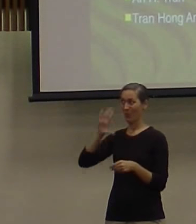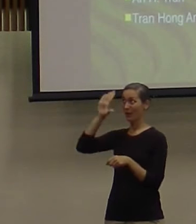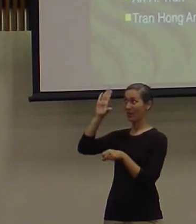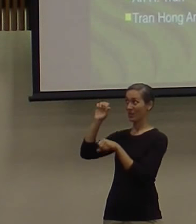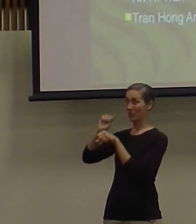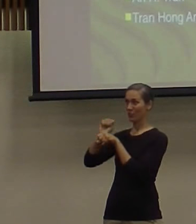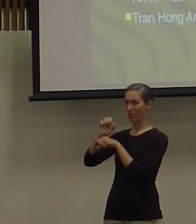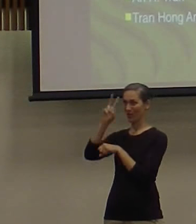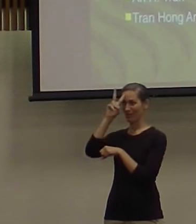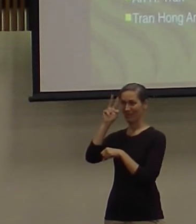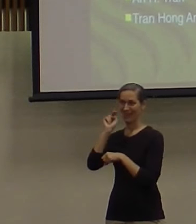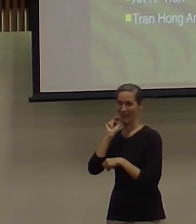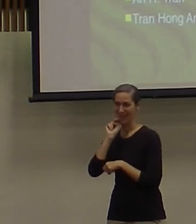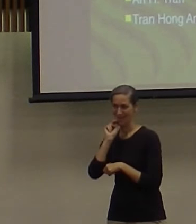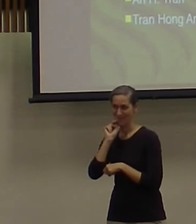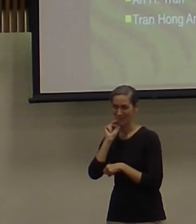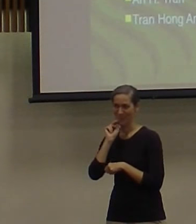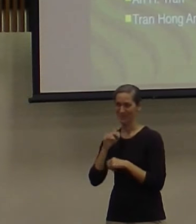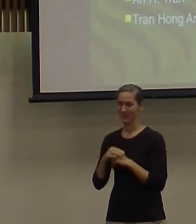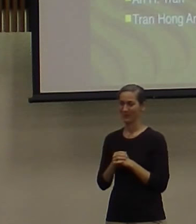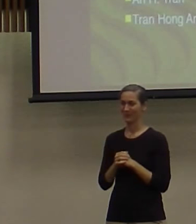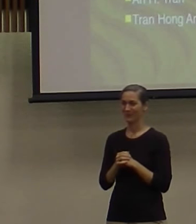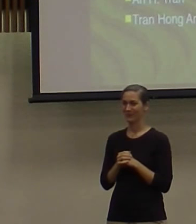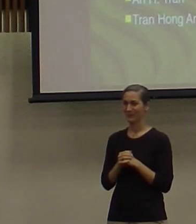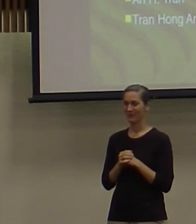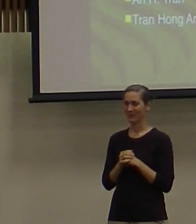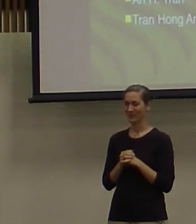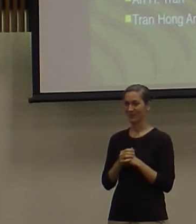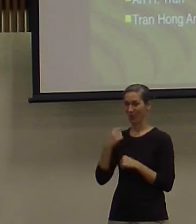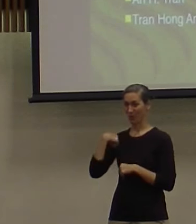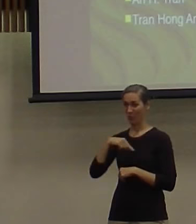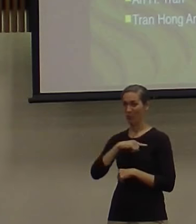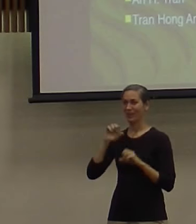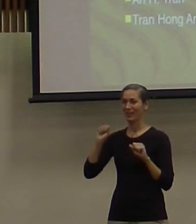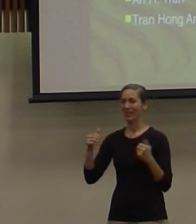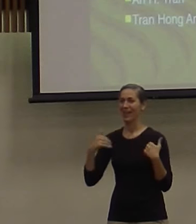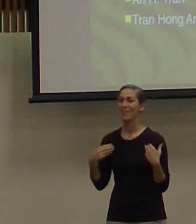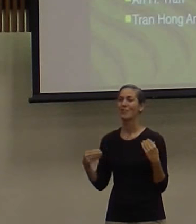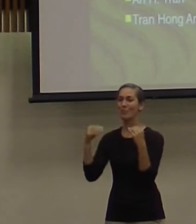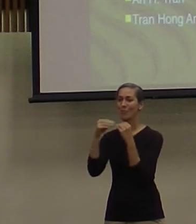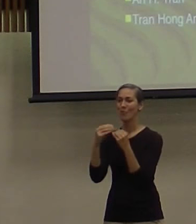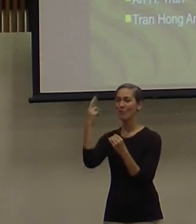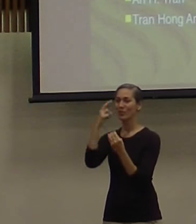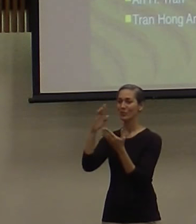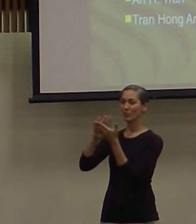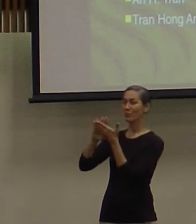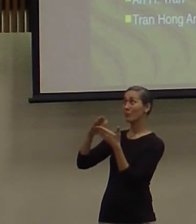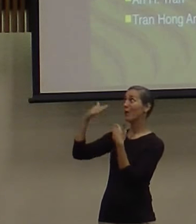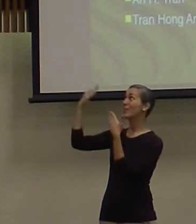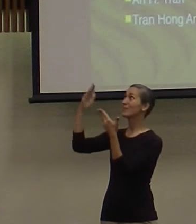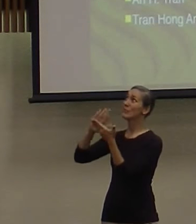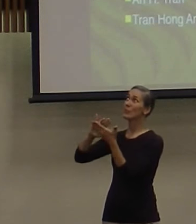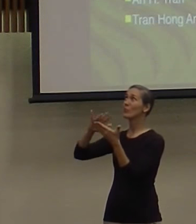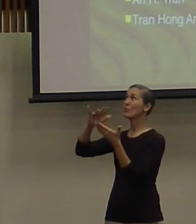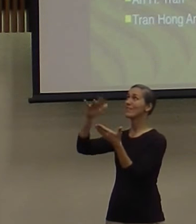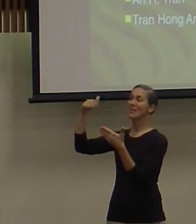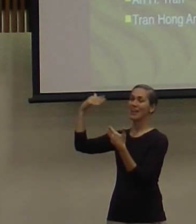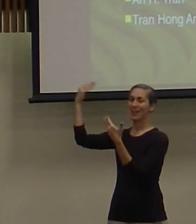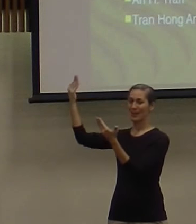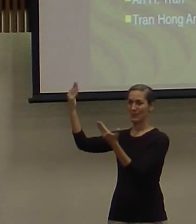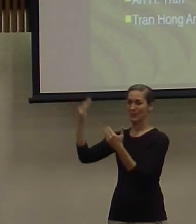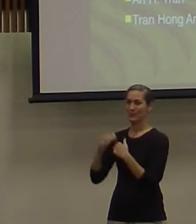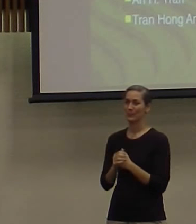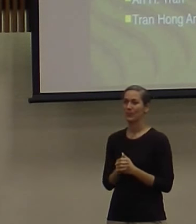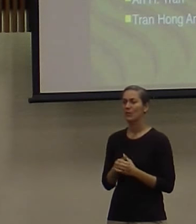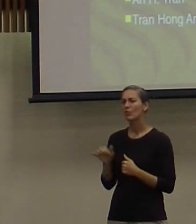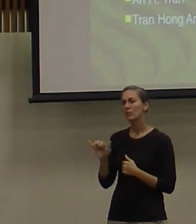through history, and so that you can have more reason to praise Him, to glorify Him, and